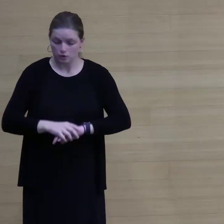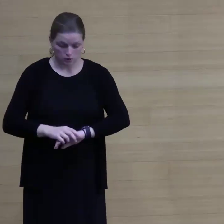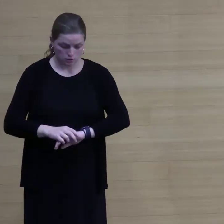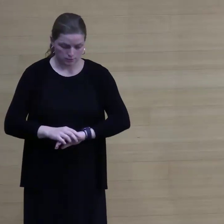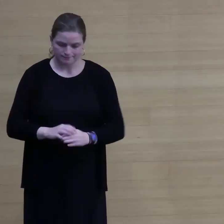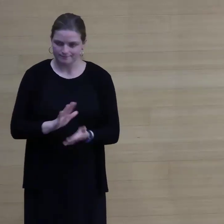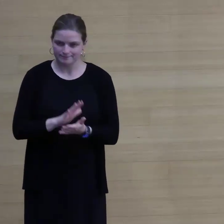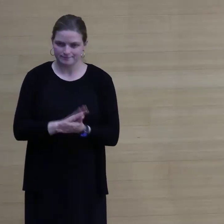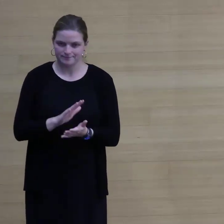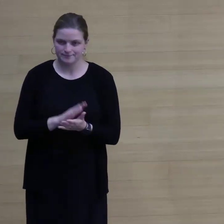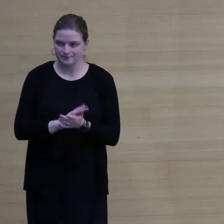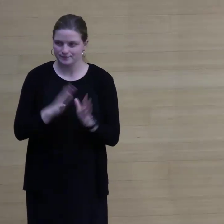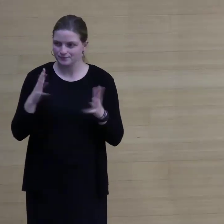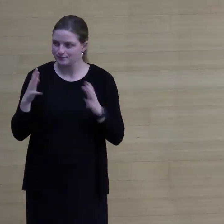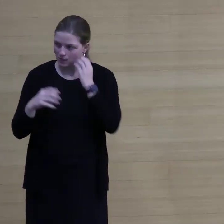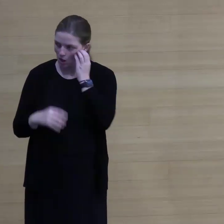to Mary.